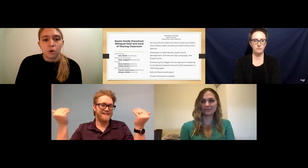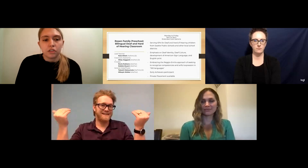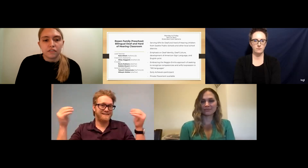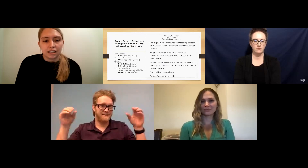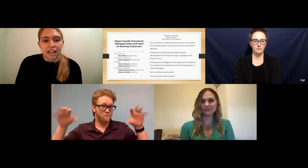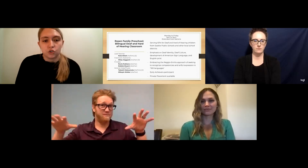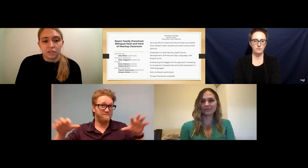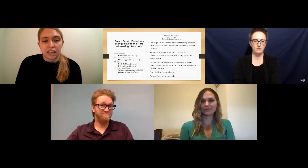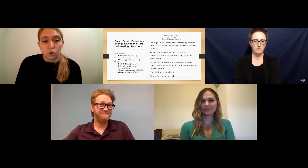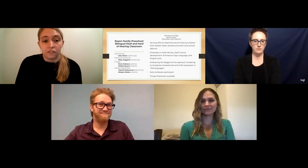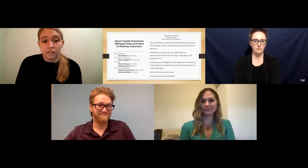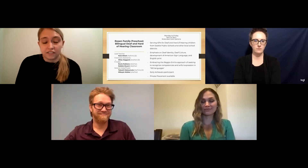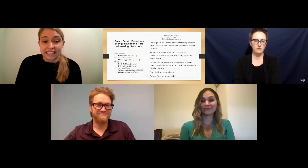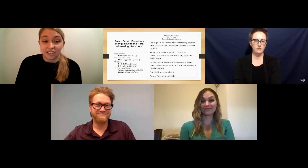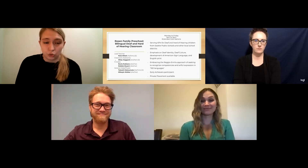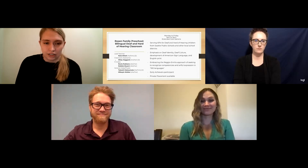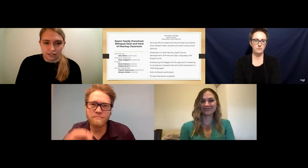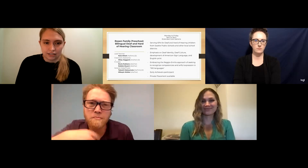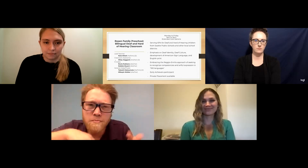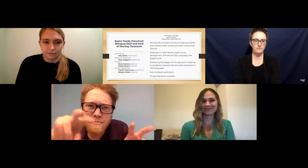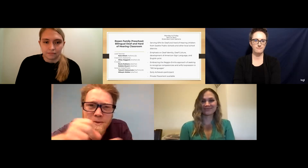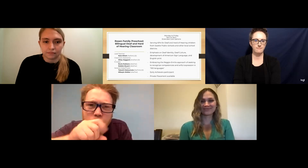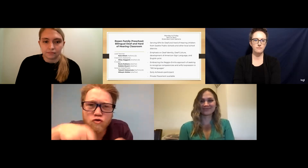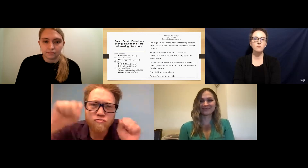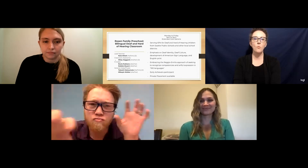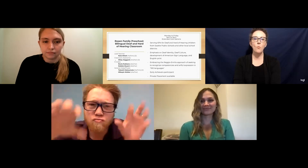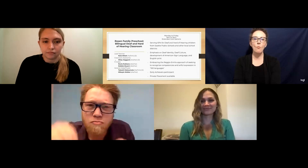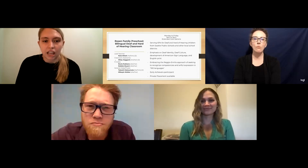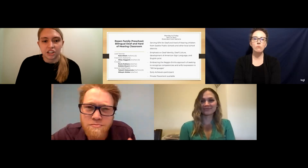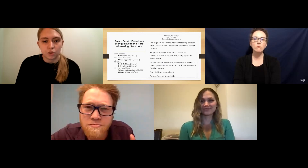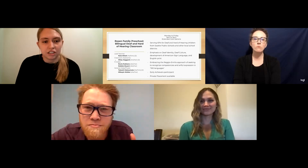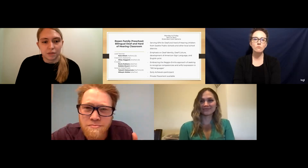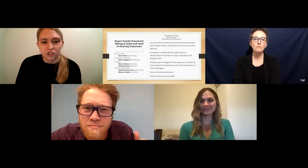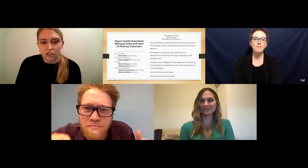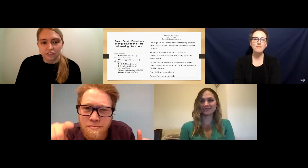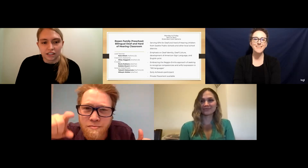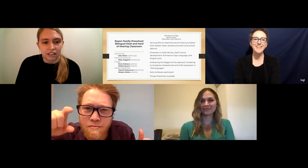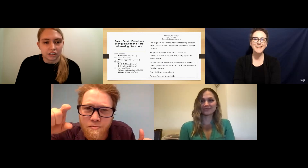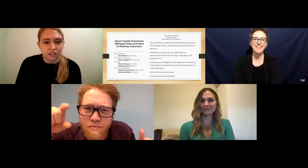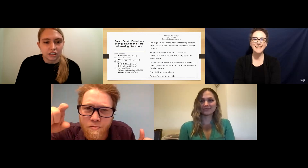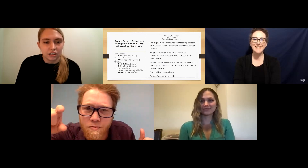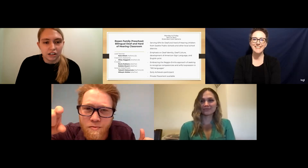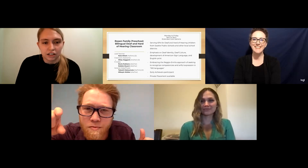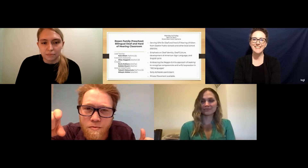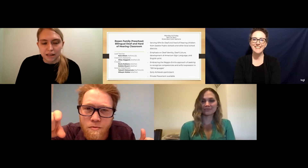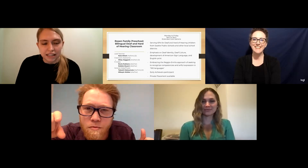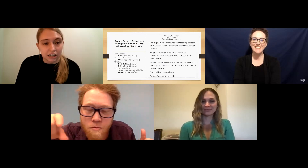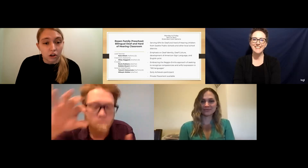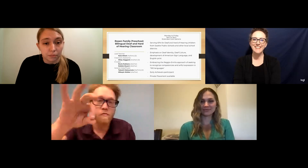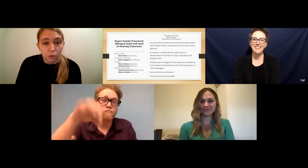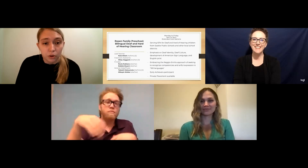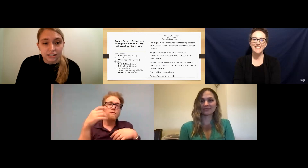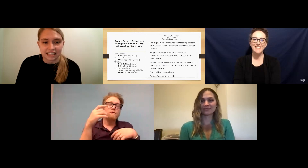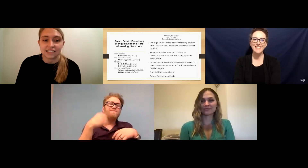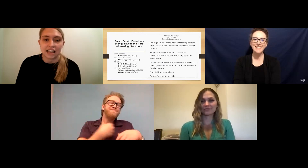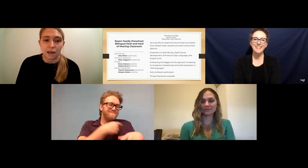And both of the classrooms can hold 15 students. I just wanted to make sure everything looks good. Am I getting all